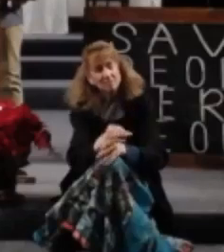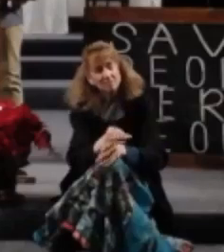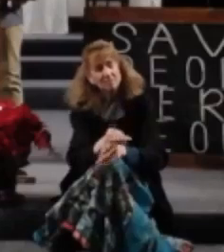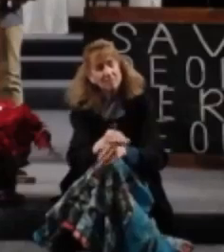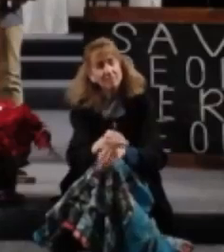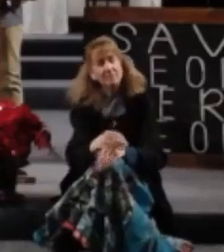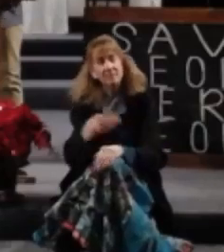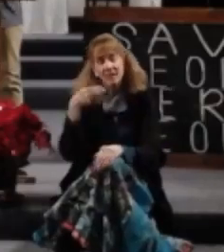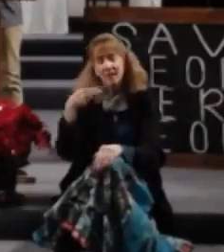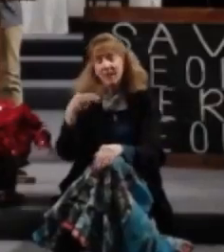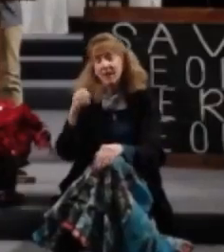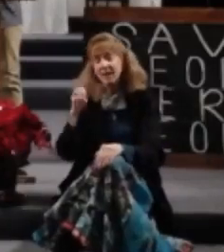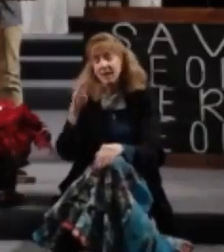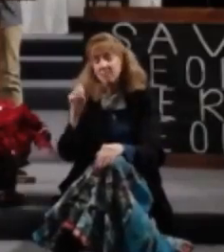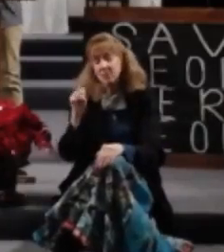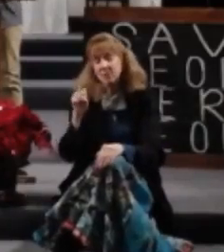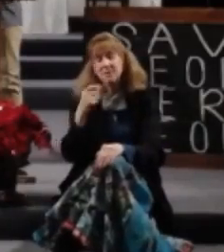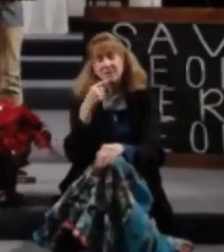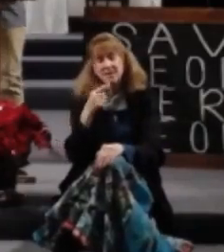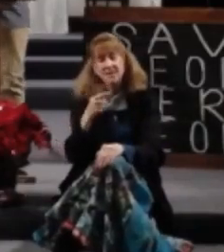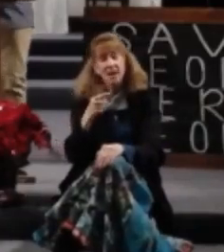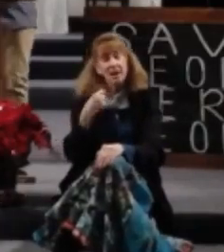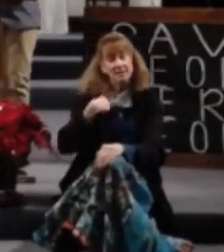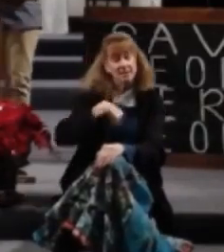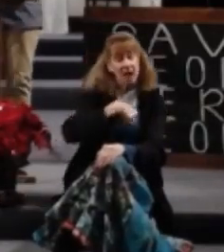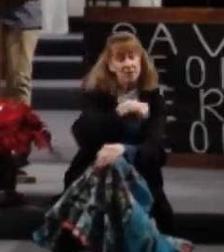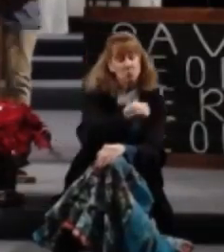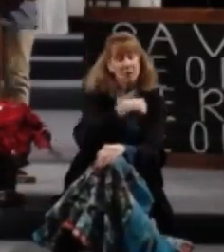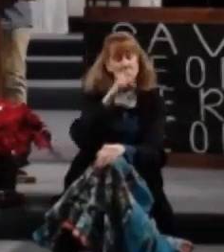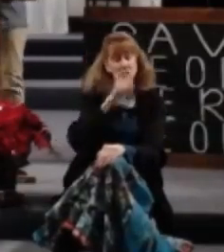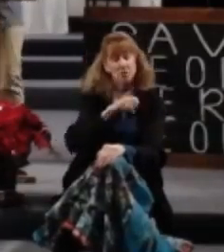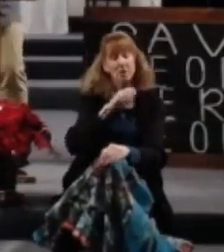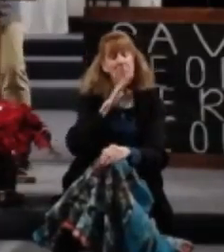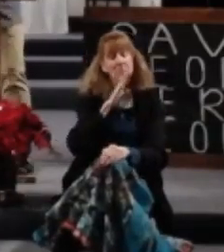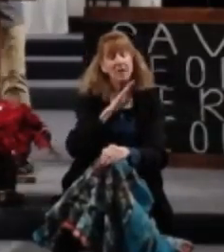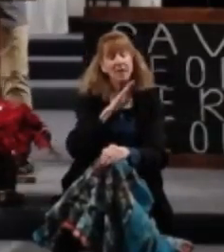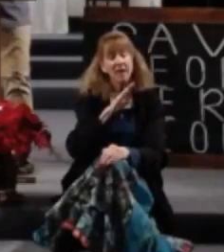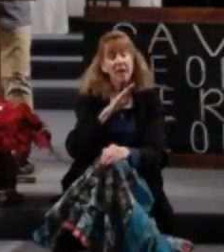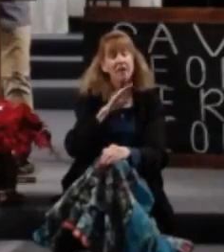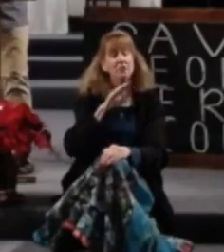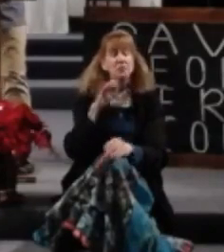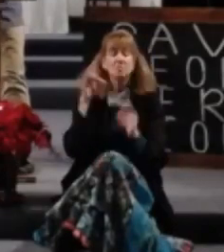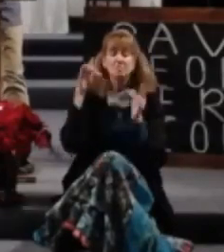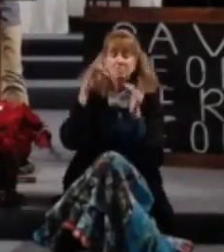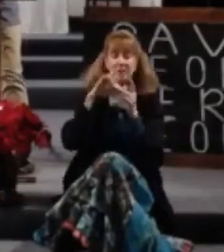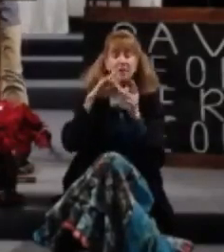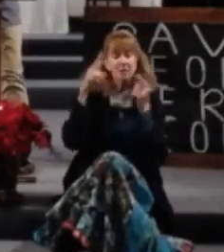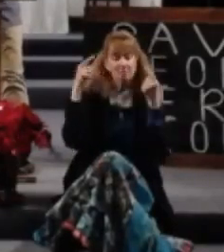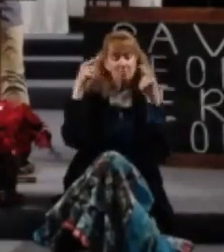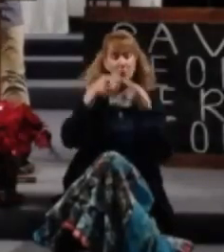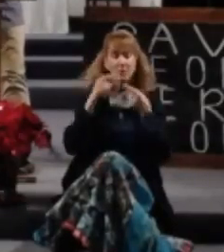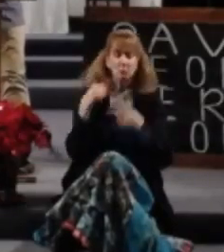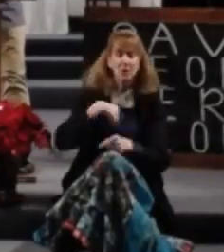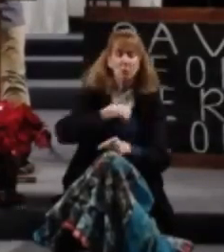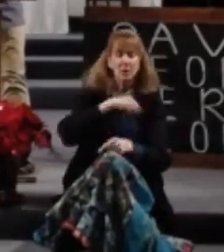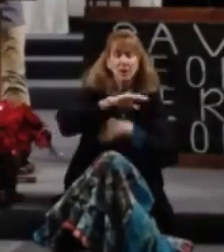Hebrews 5 tells us that as Christians, our goal should be to reach the point in our maturity where